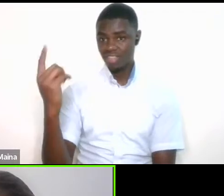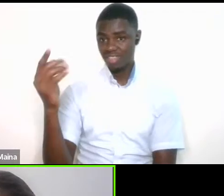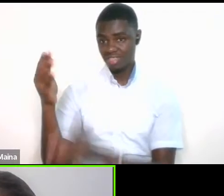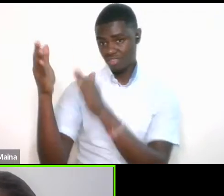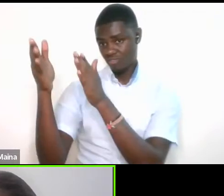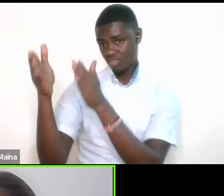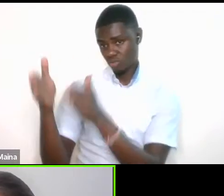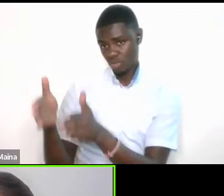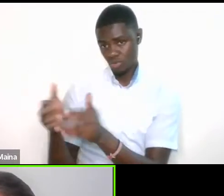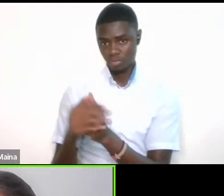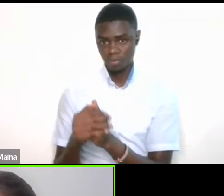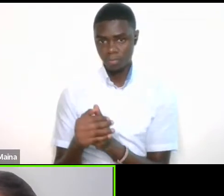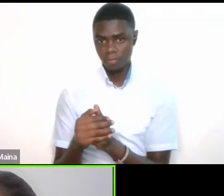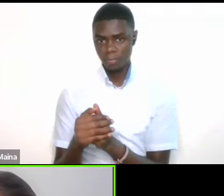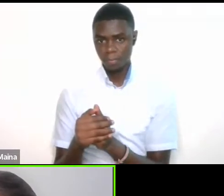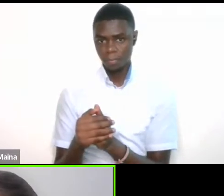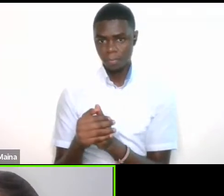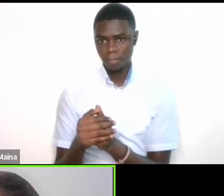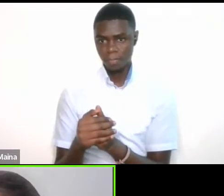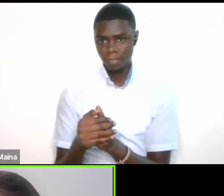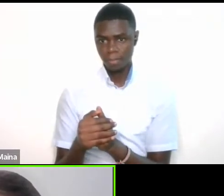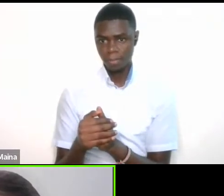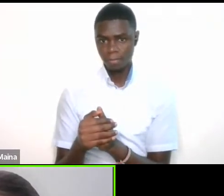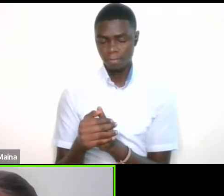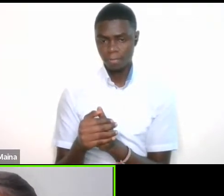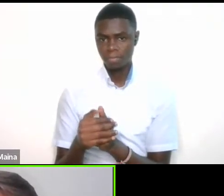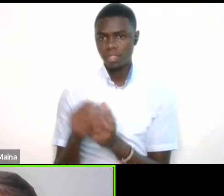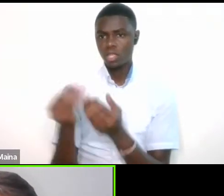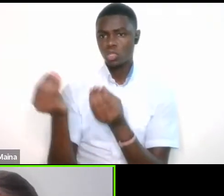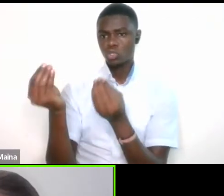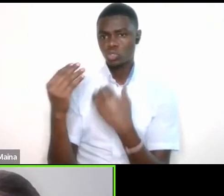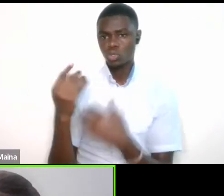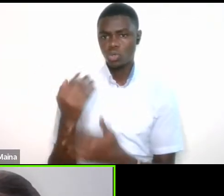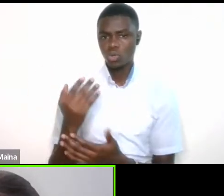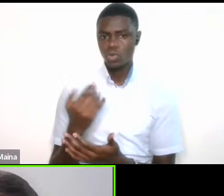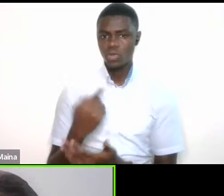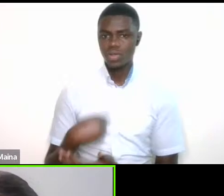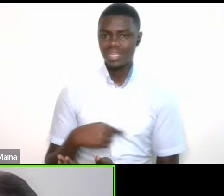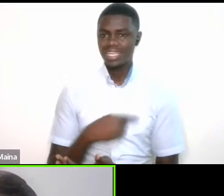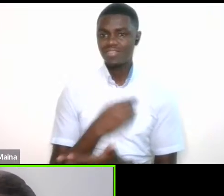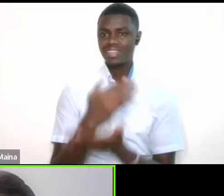examples showing how liberatory pedagogy can be implemented?